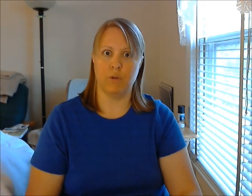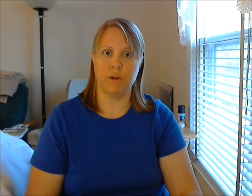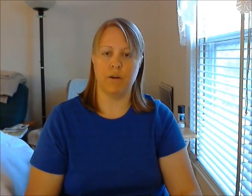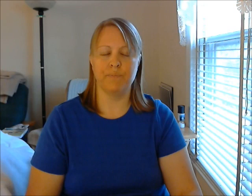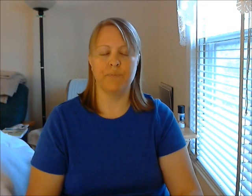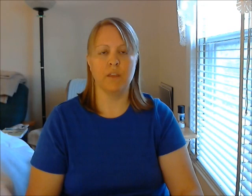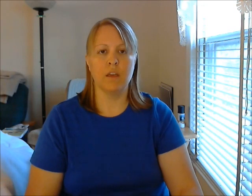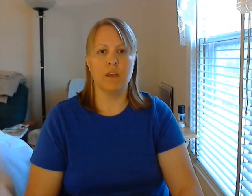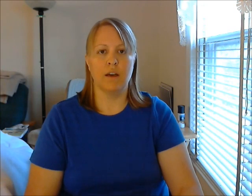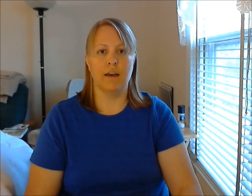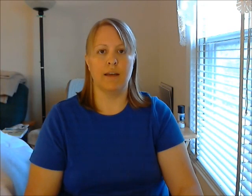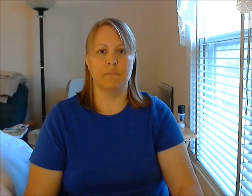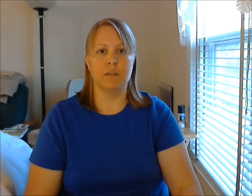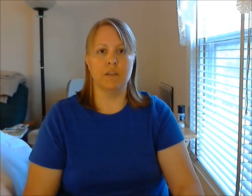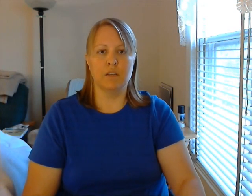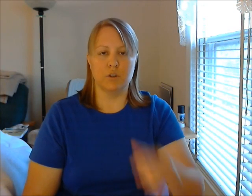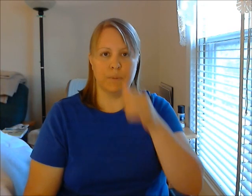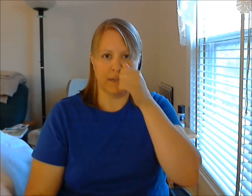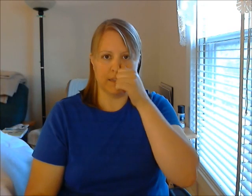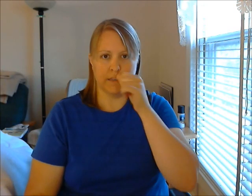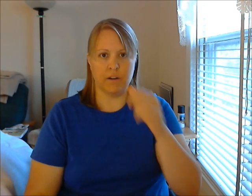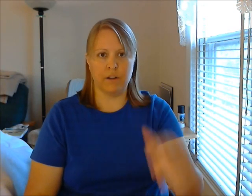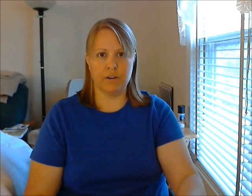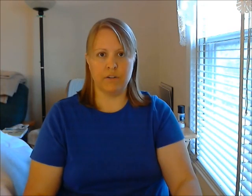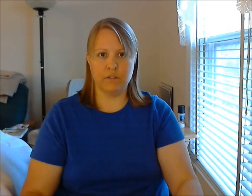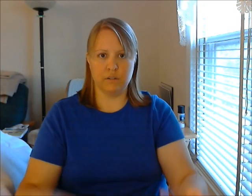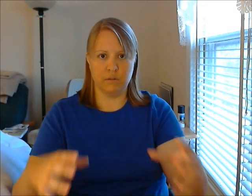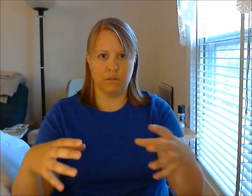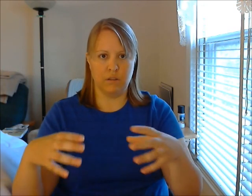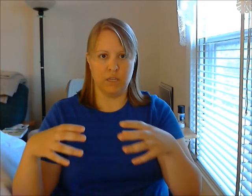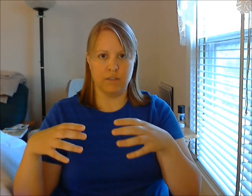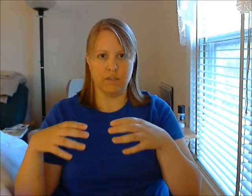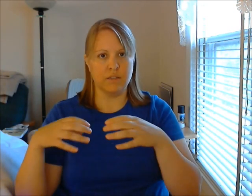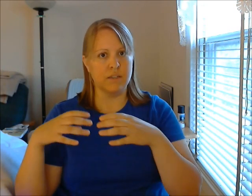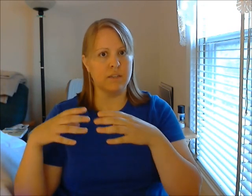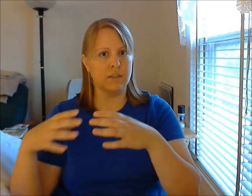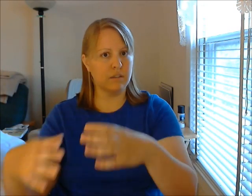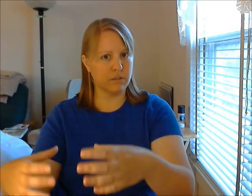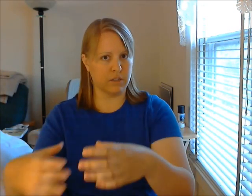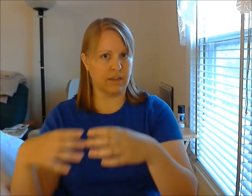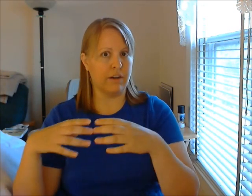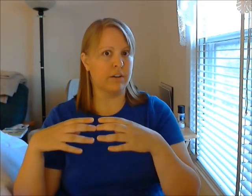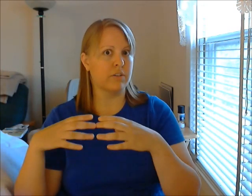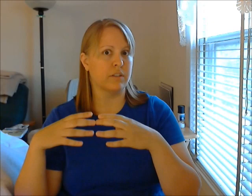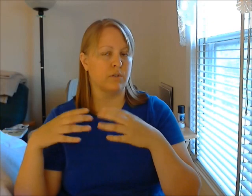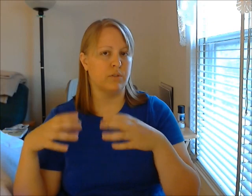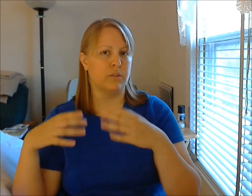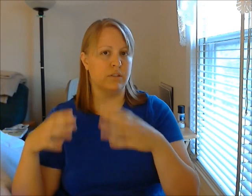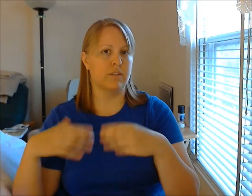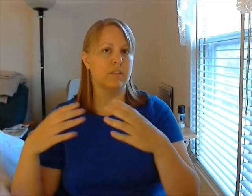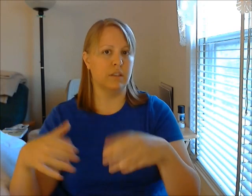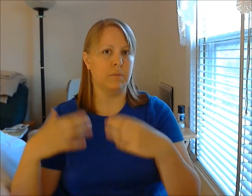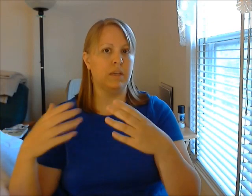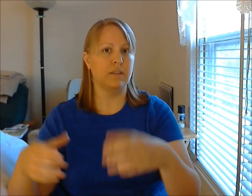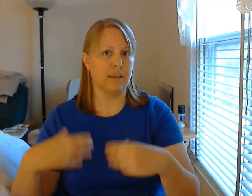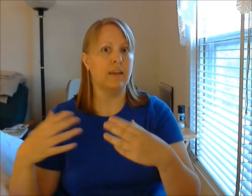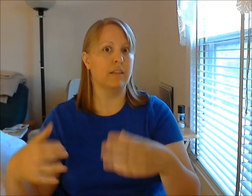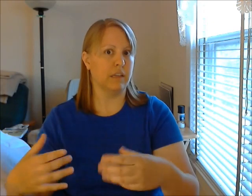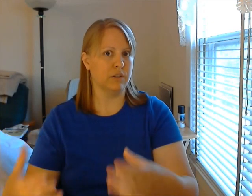bear. So because the narrator is consistent, is a character that's going to consistently be saying things throughout